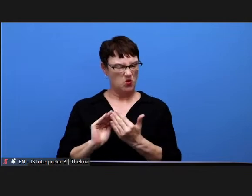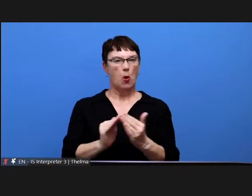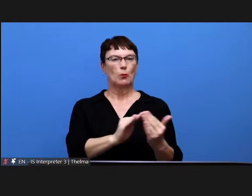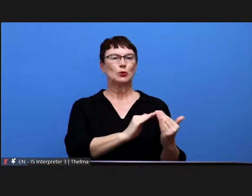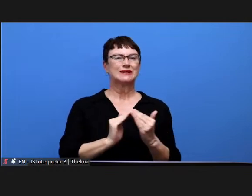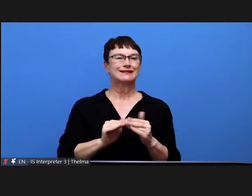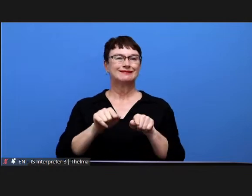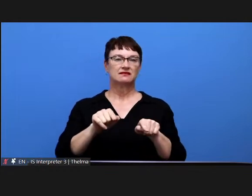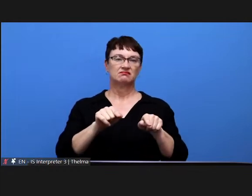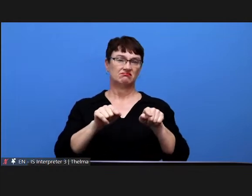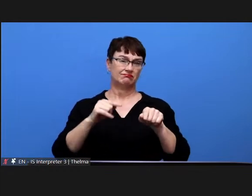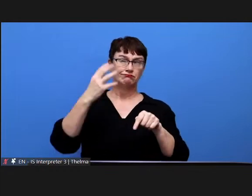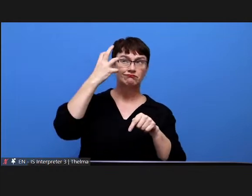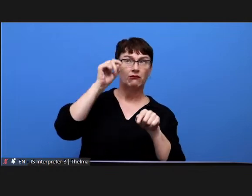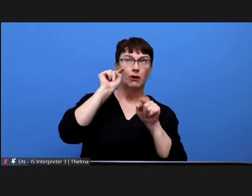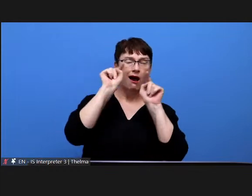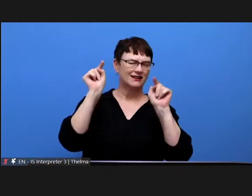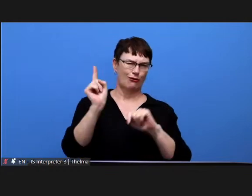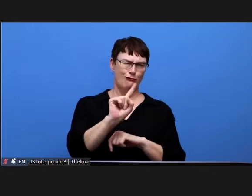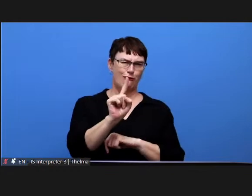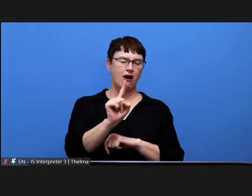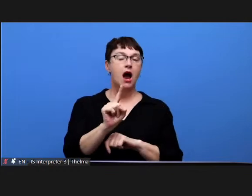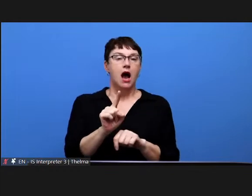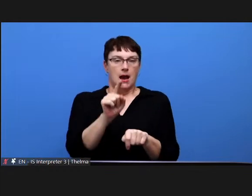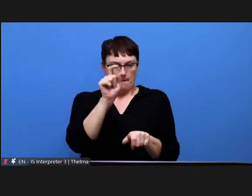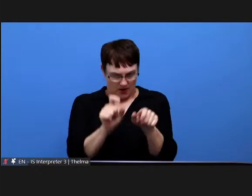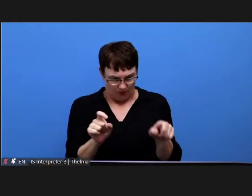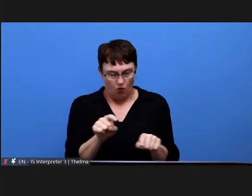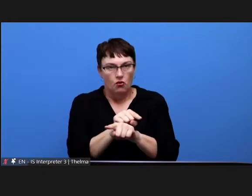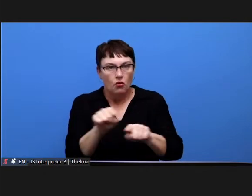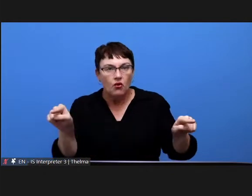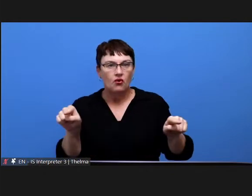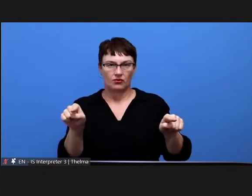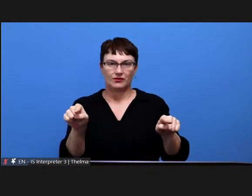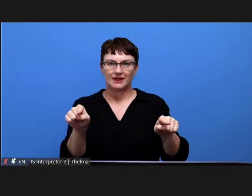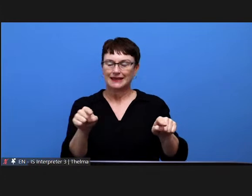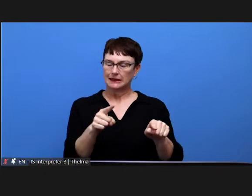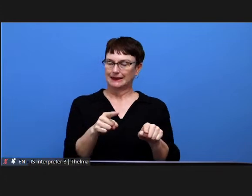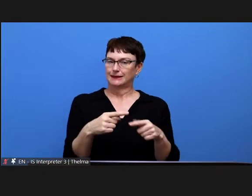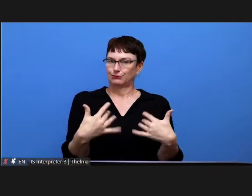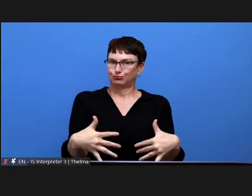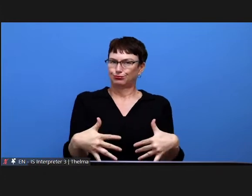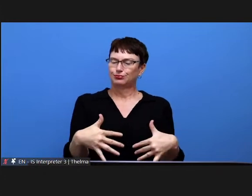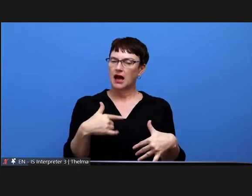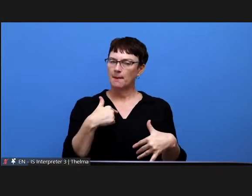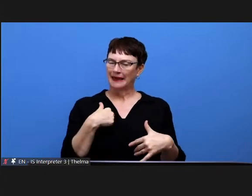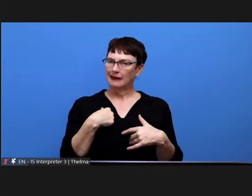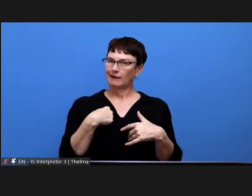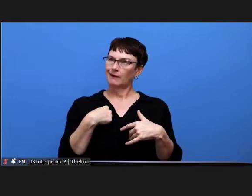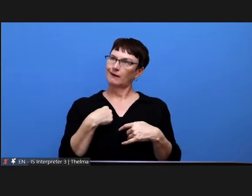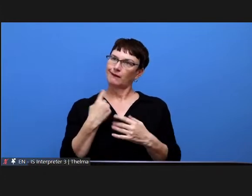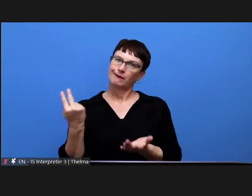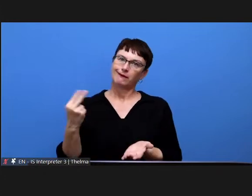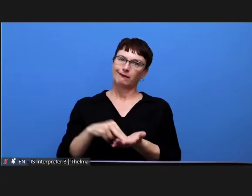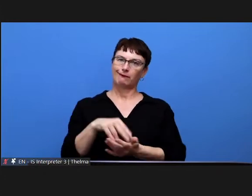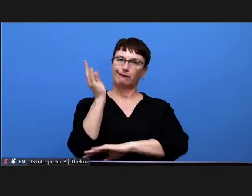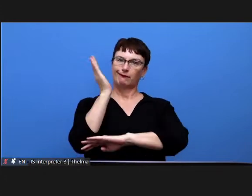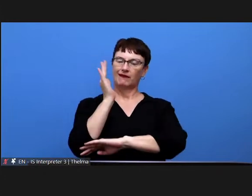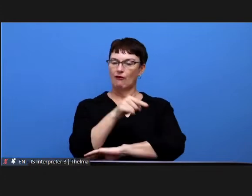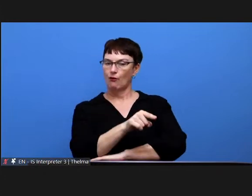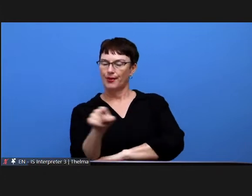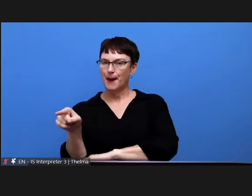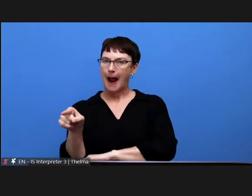extremely difficult, but I will just simply to put aside what I have